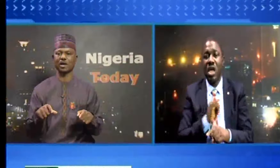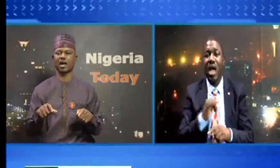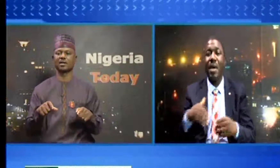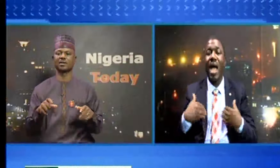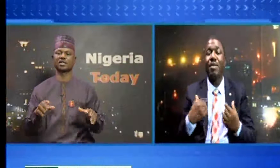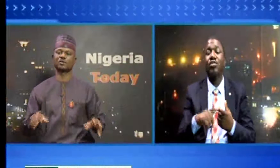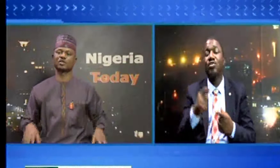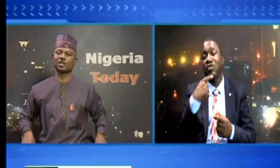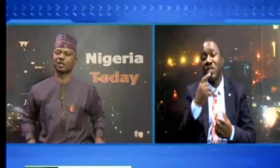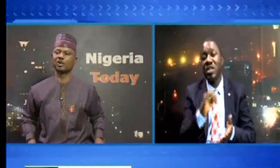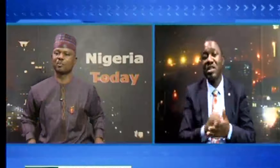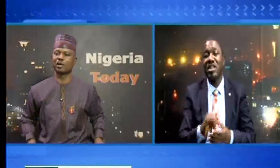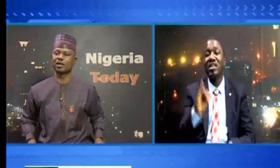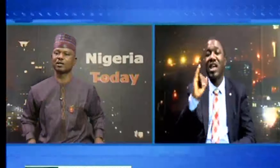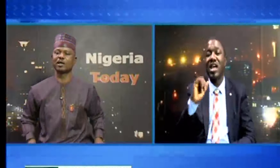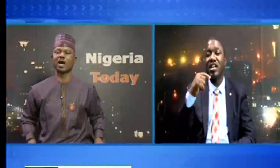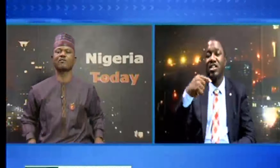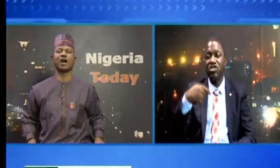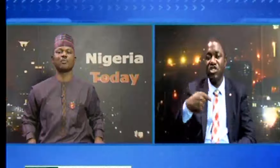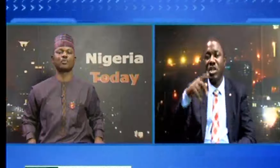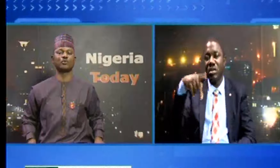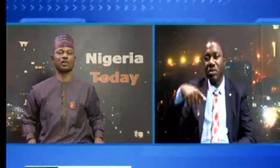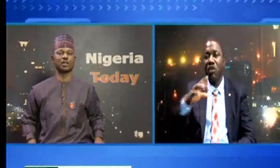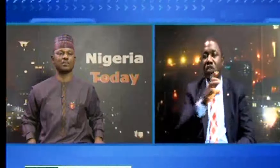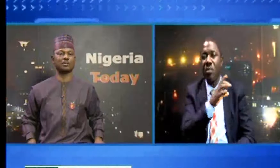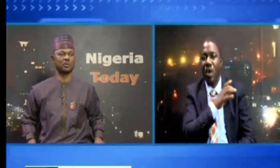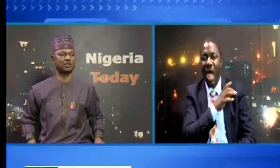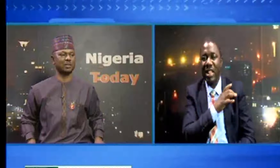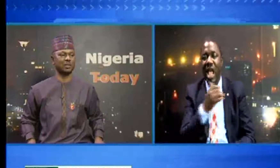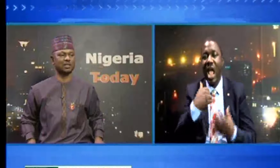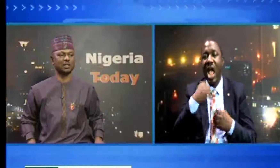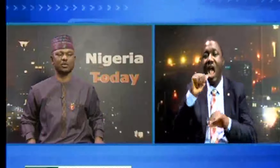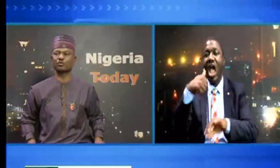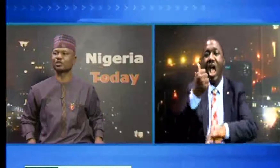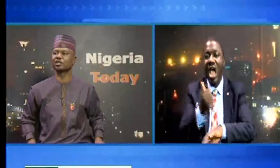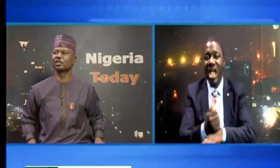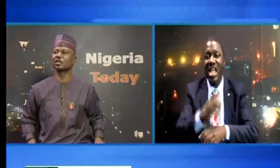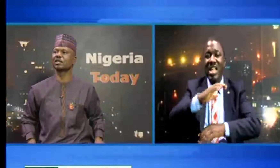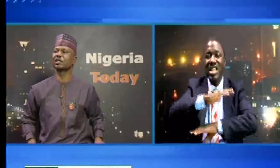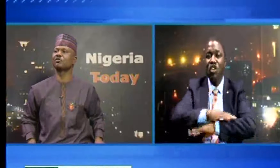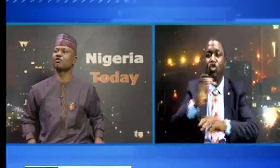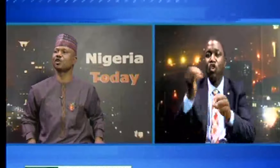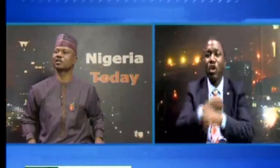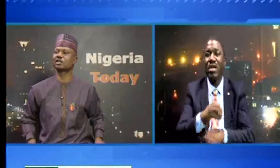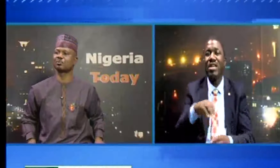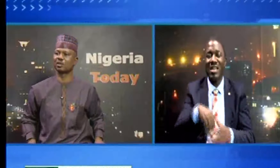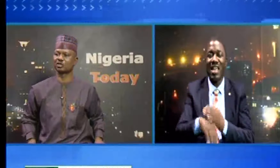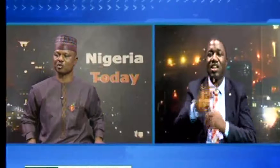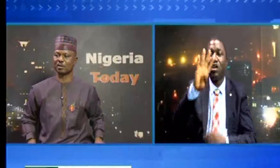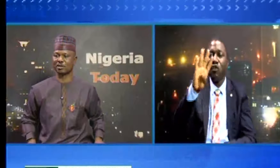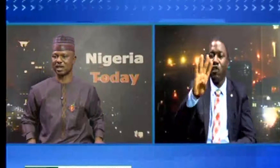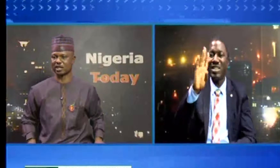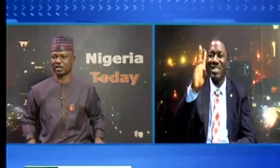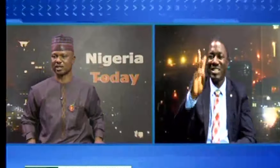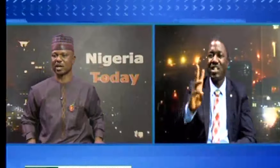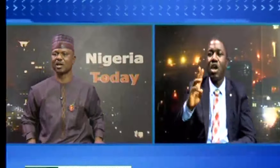announce here that the Inspector General of Police have approved the establishment of disability desk offices in the 46 police